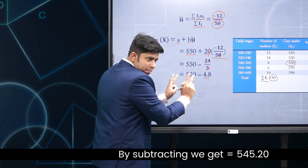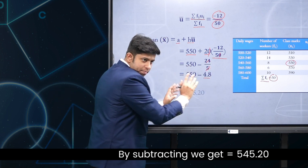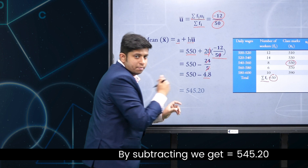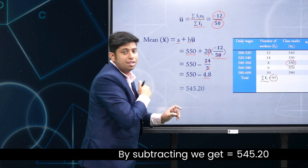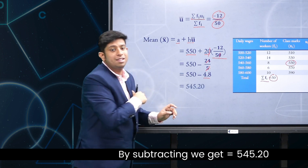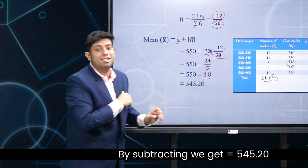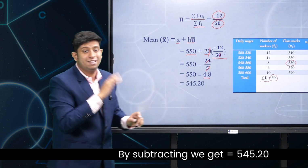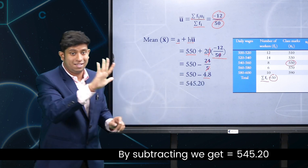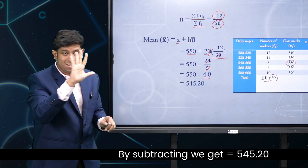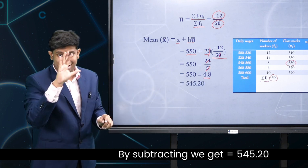By subtracting, we get